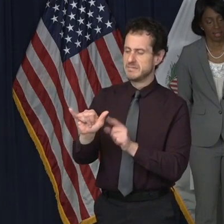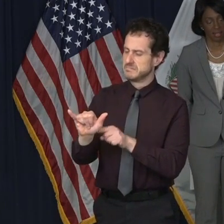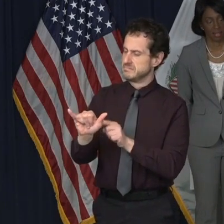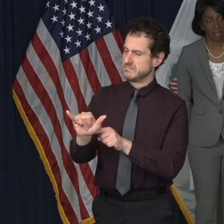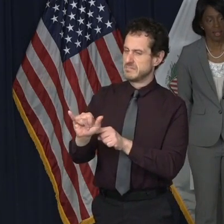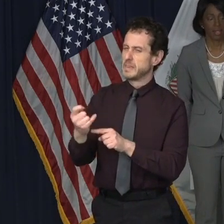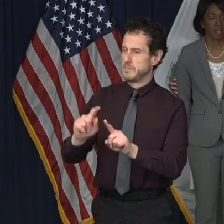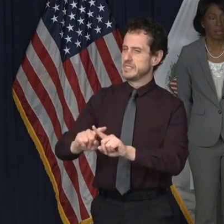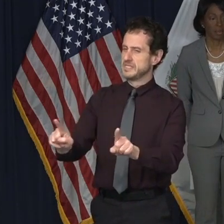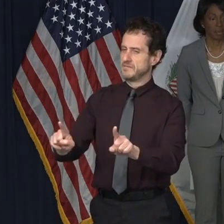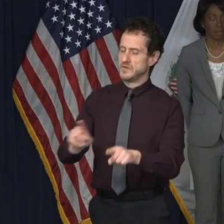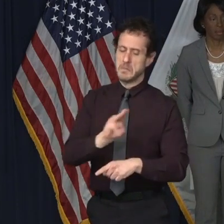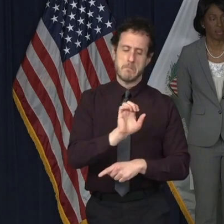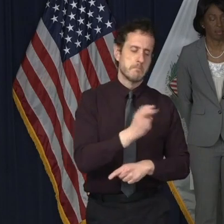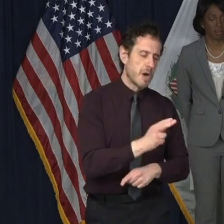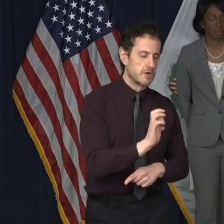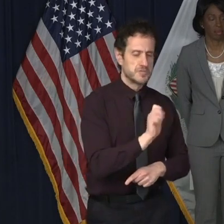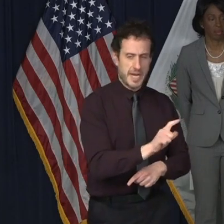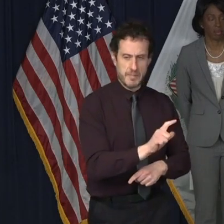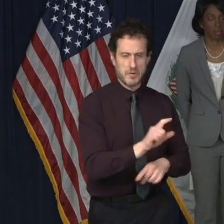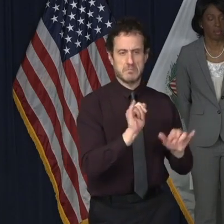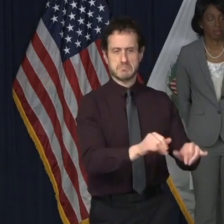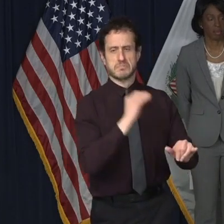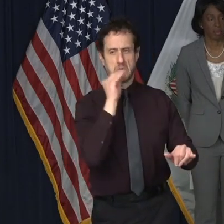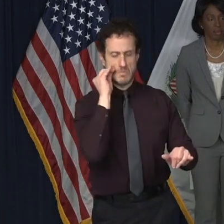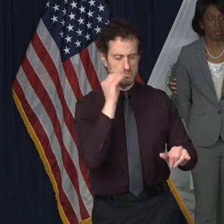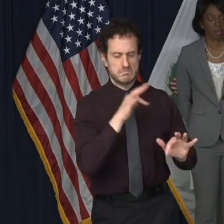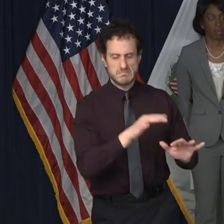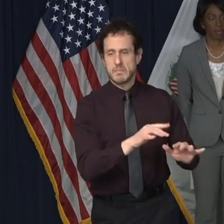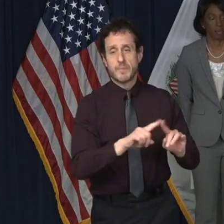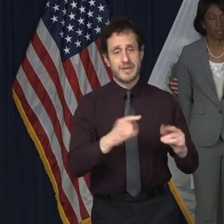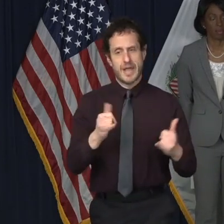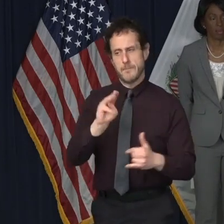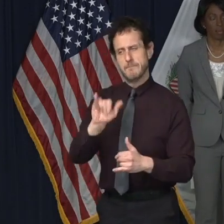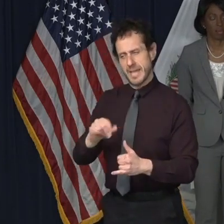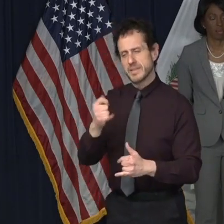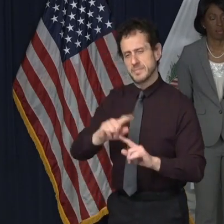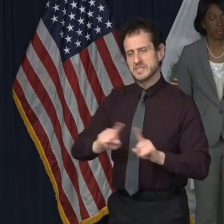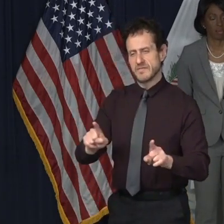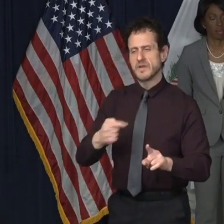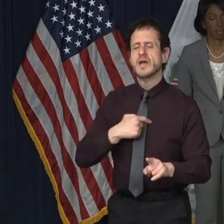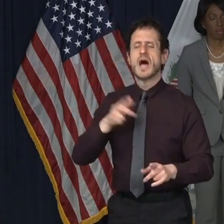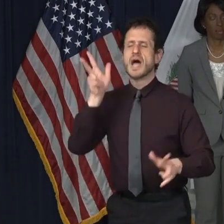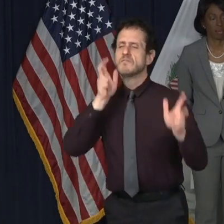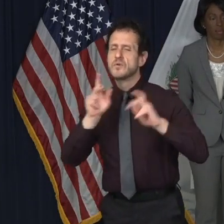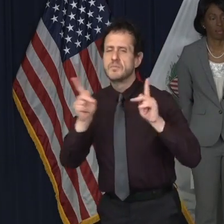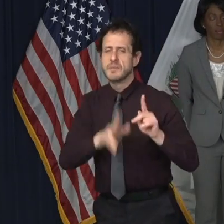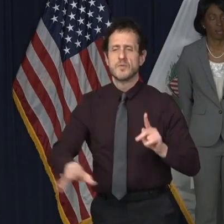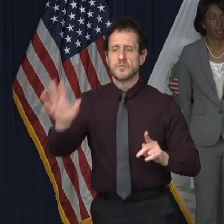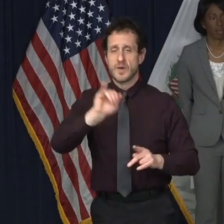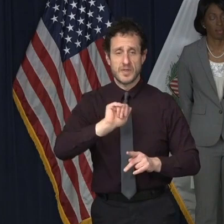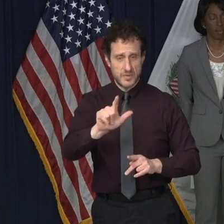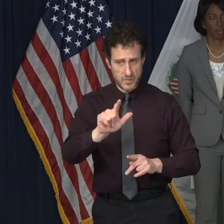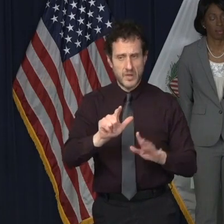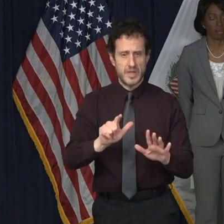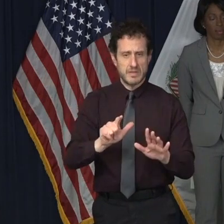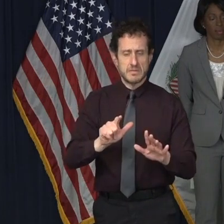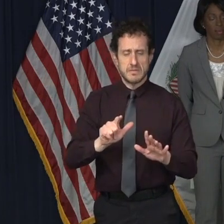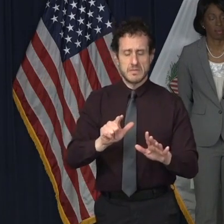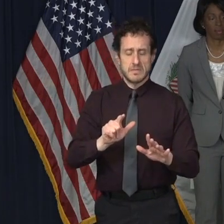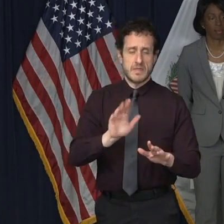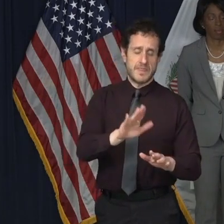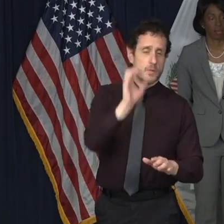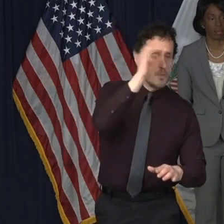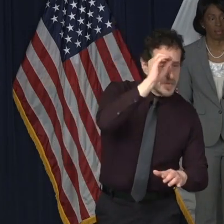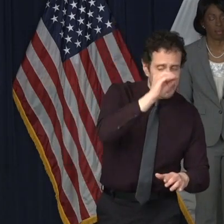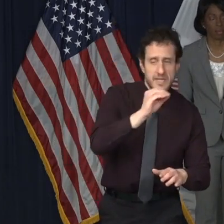April. Since implementing our original stay-at-home order, I've listened to Illinoisans across the state and elected